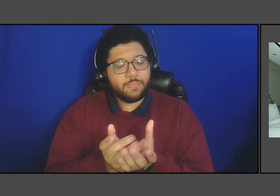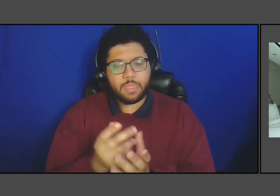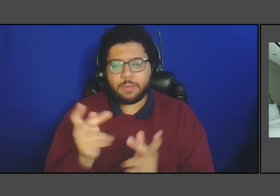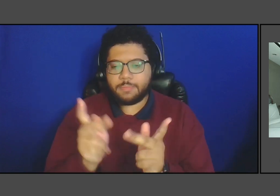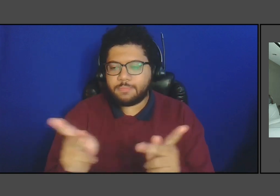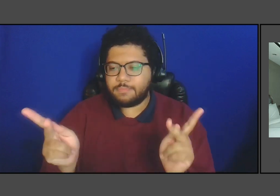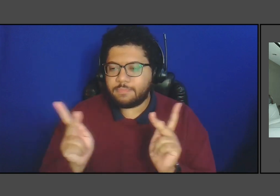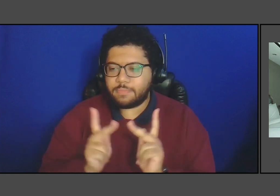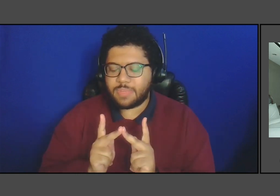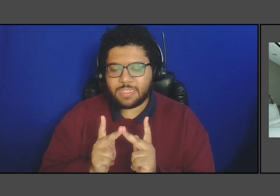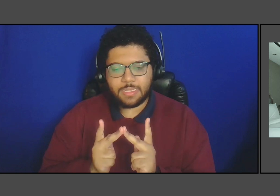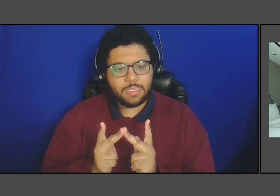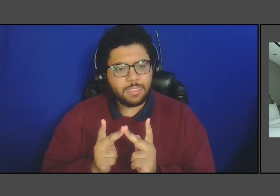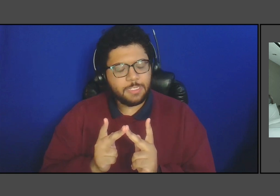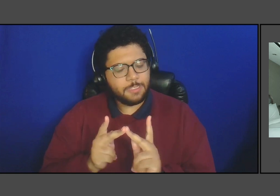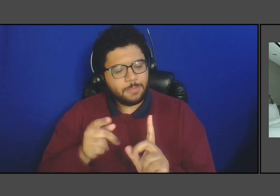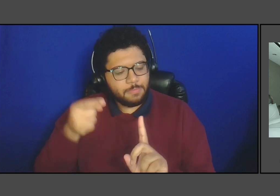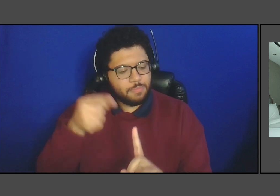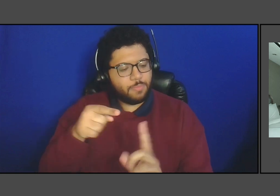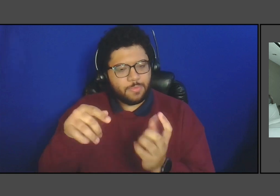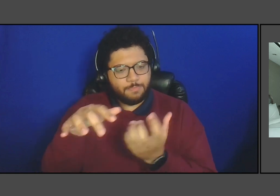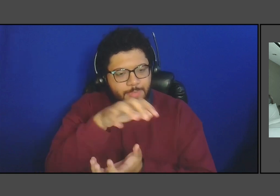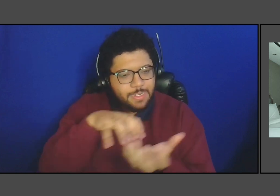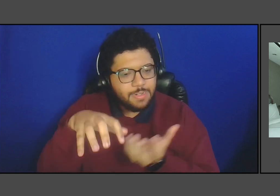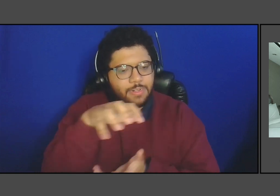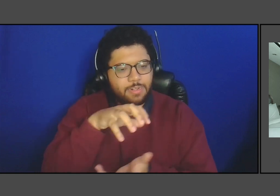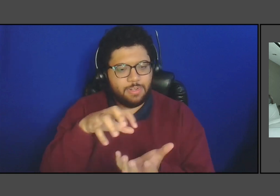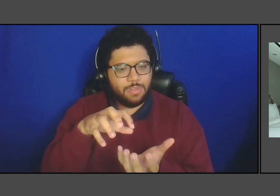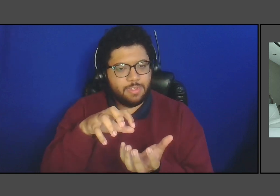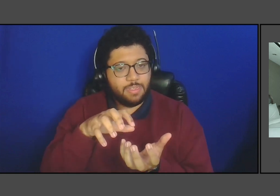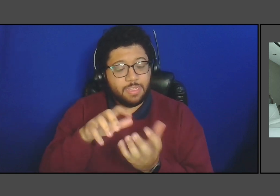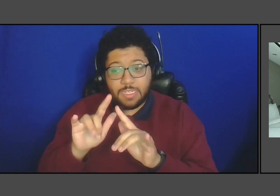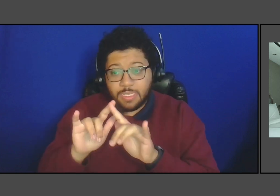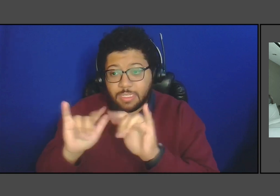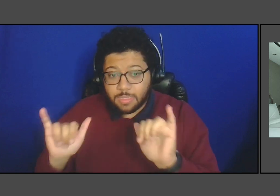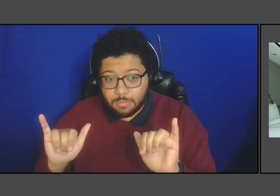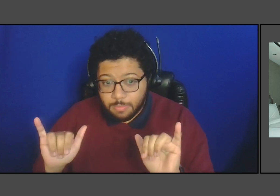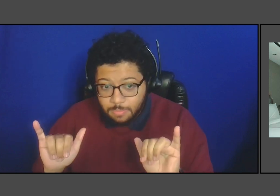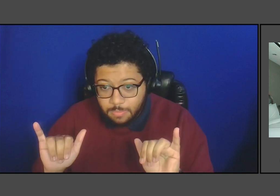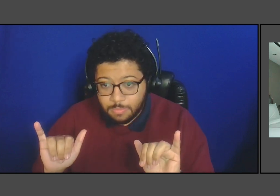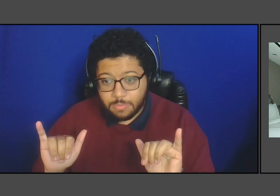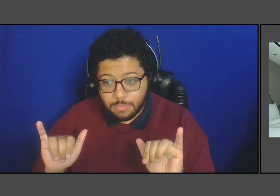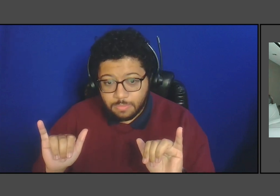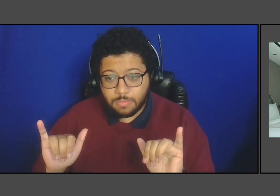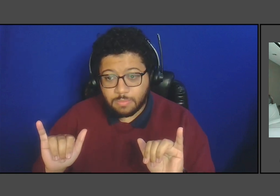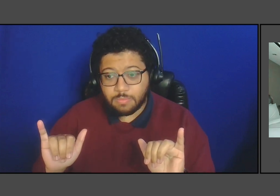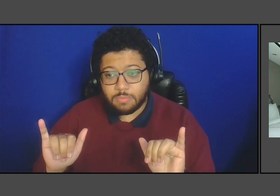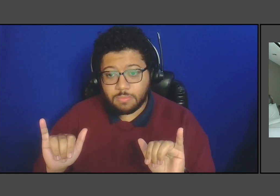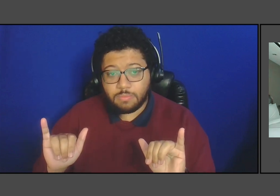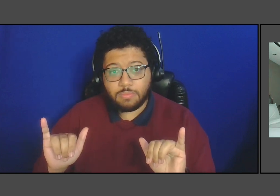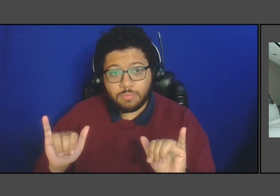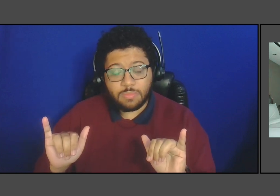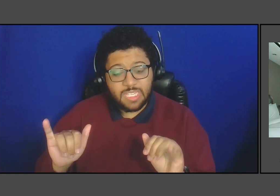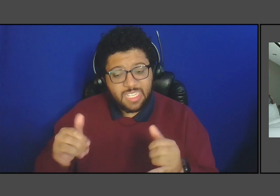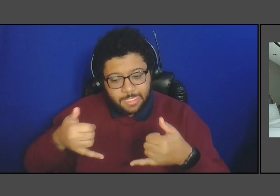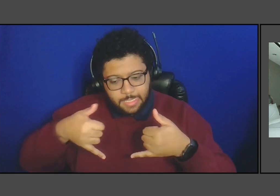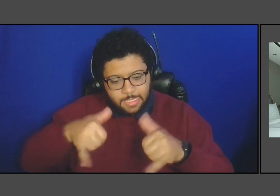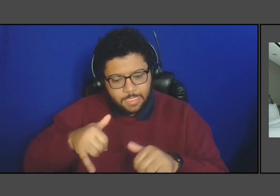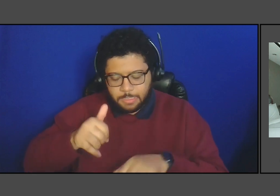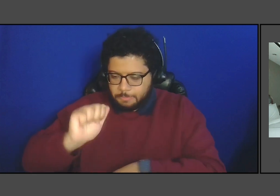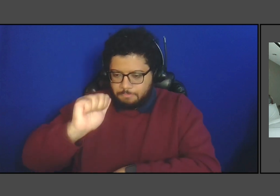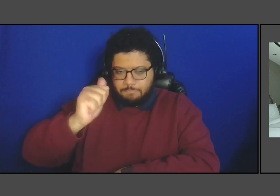mixture, and yet at the same time does still have some very defined elements of each